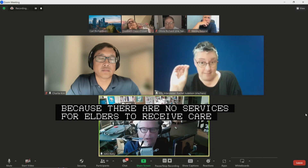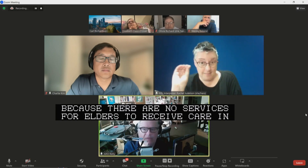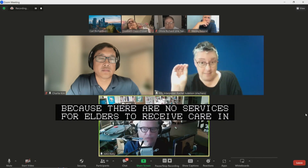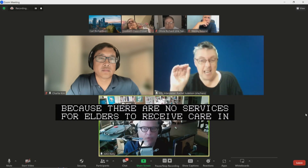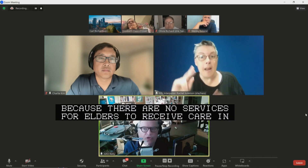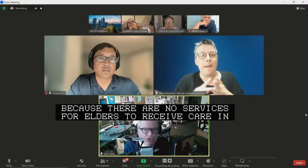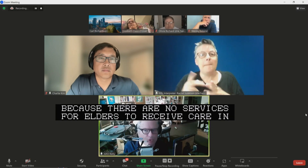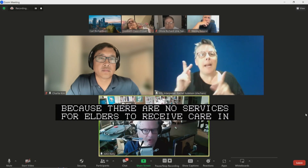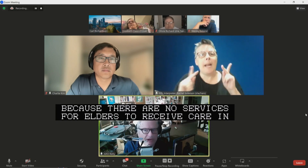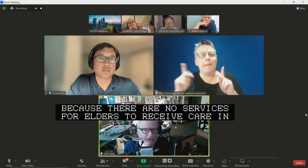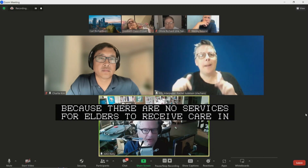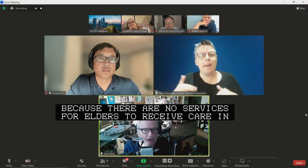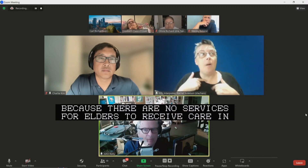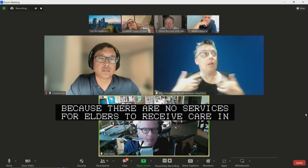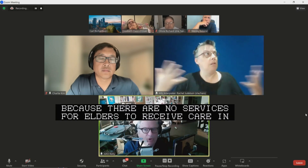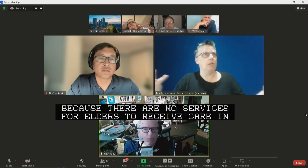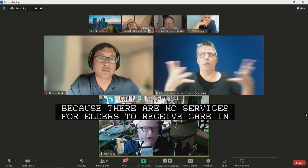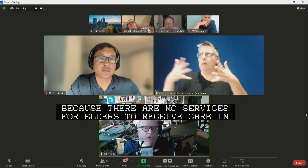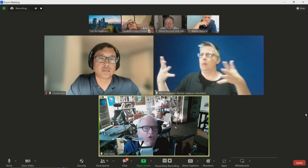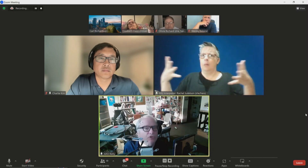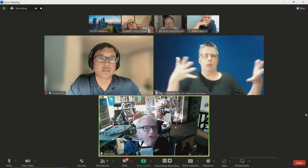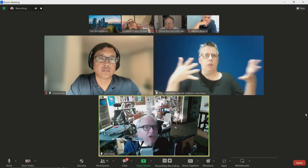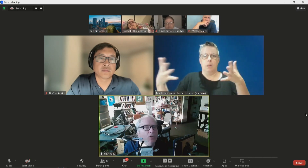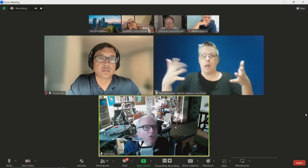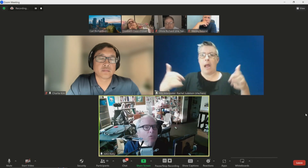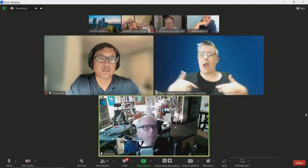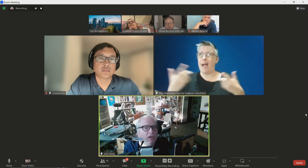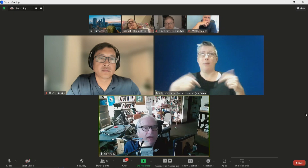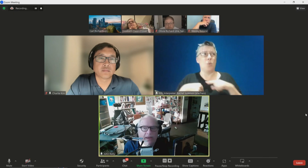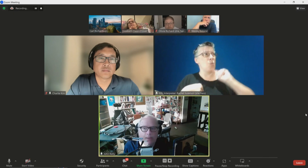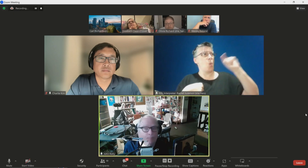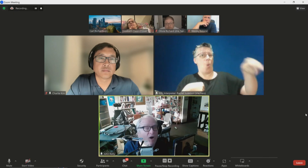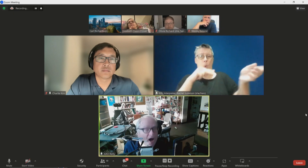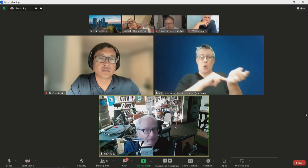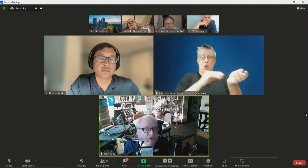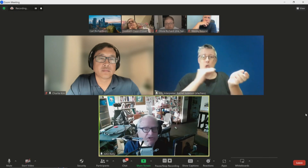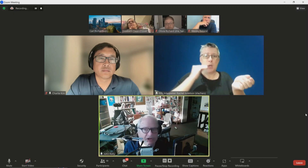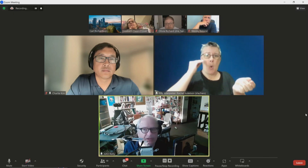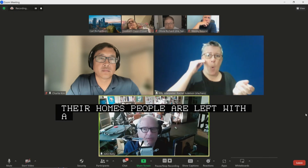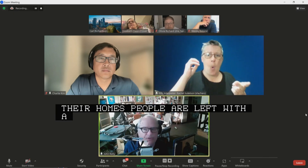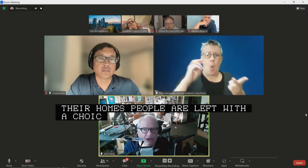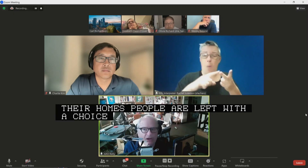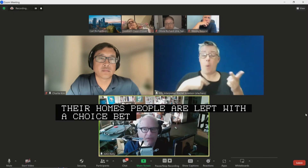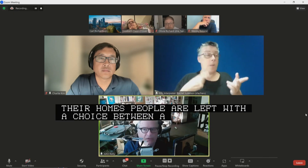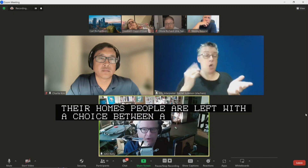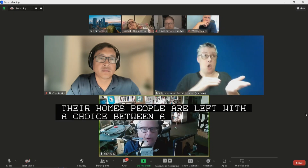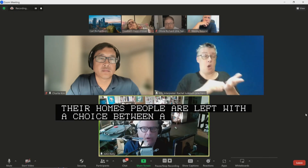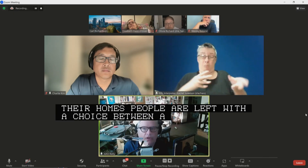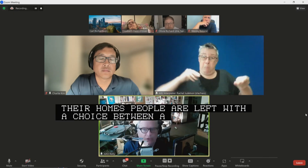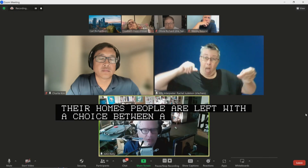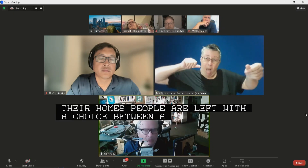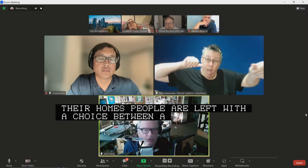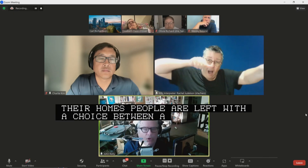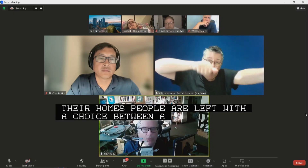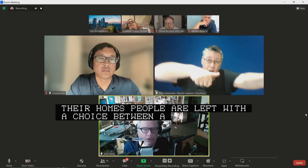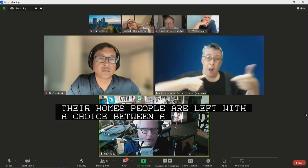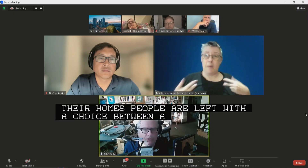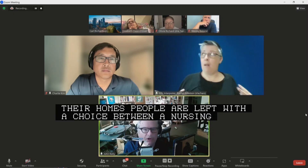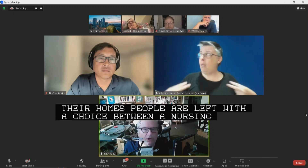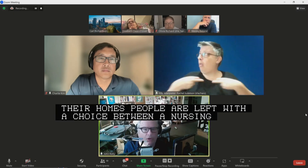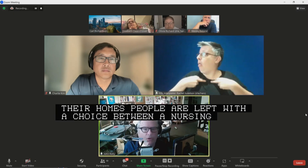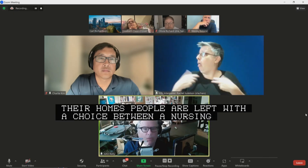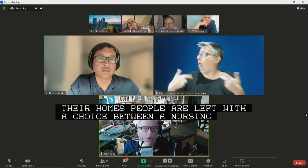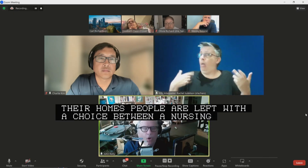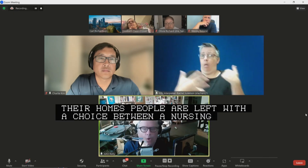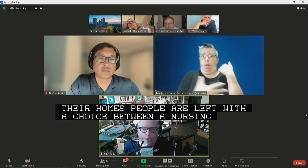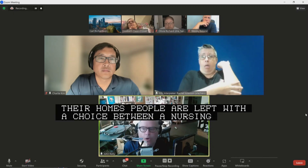People are left with a choice between a nursing home, impoverishing themselves to go to a